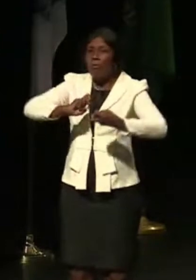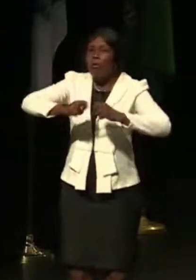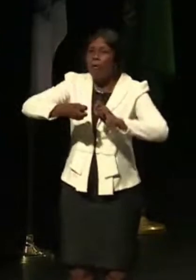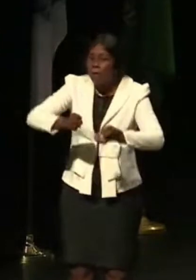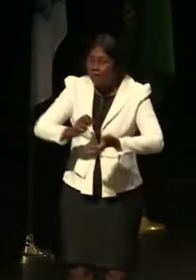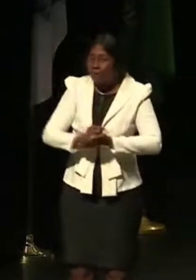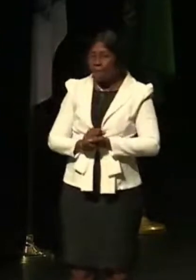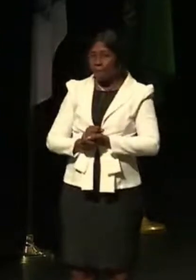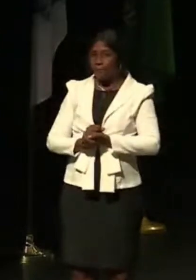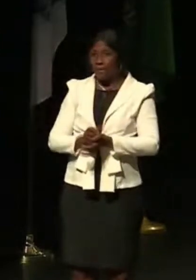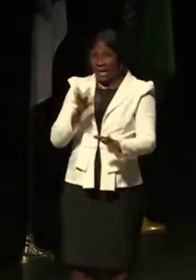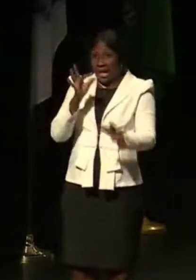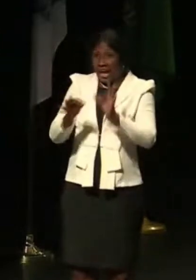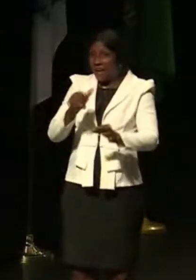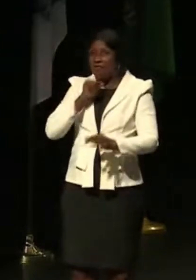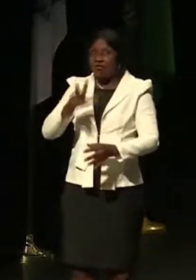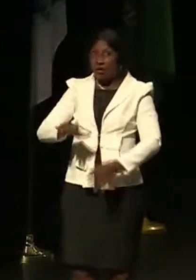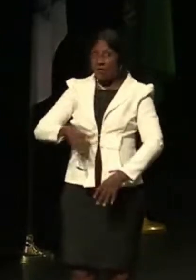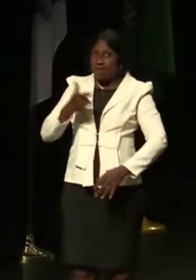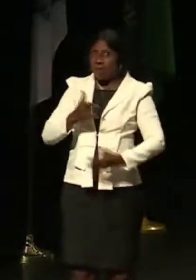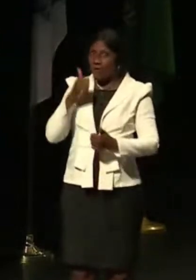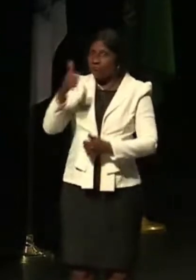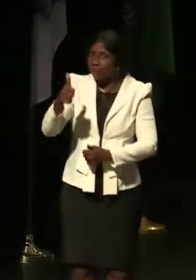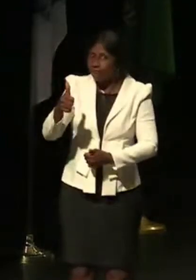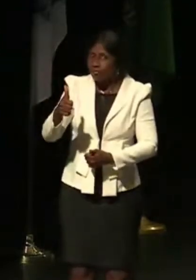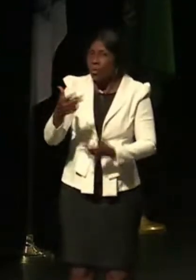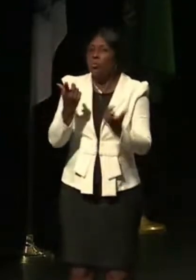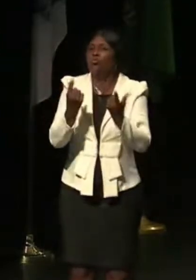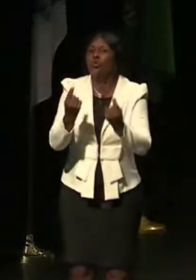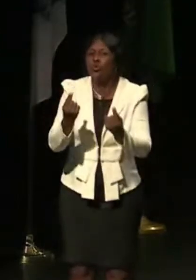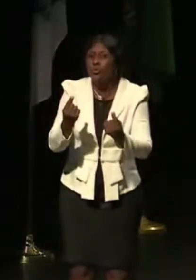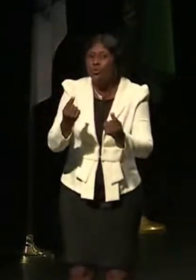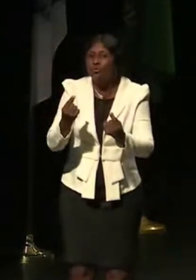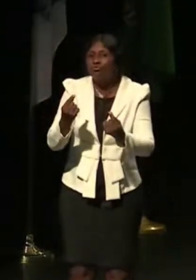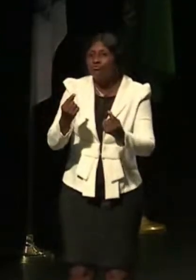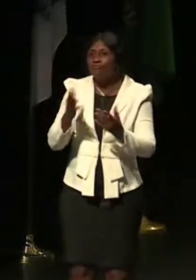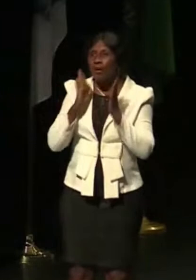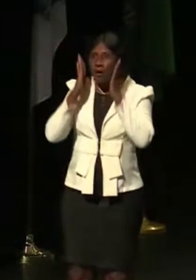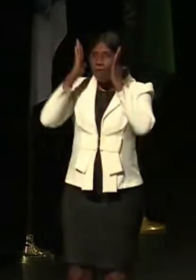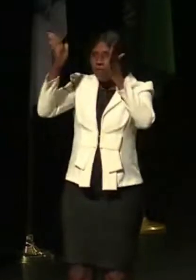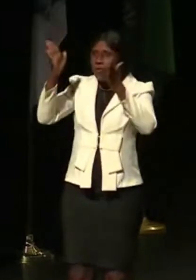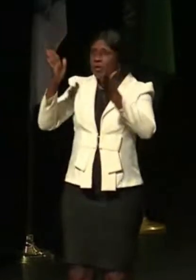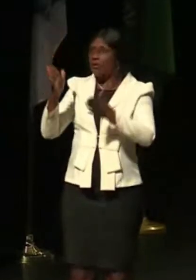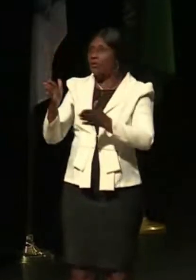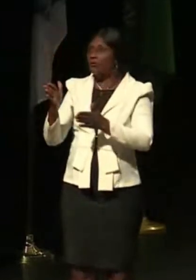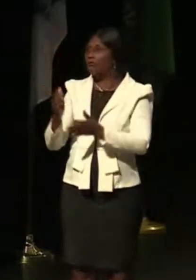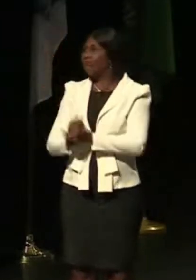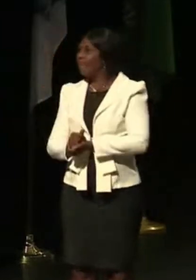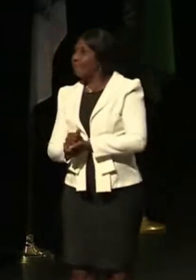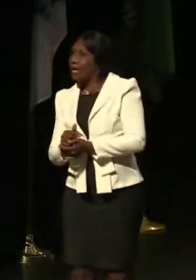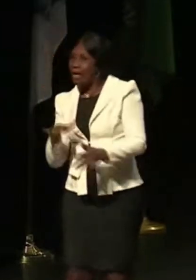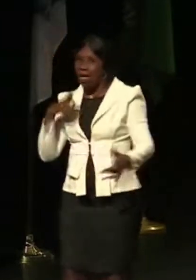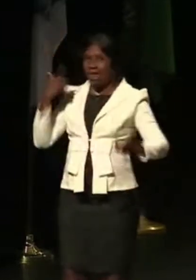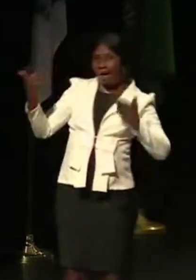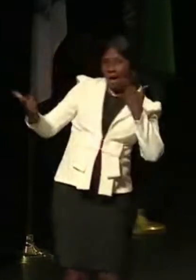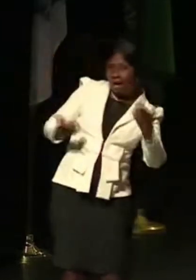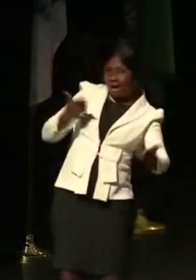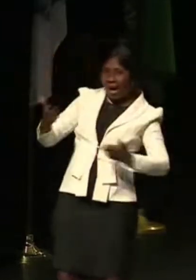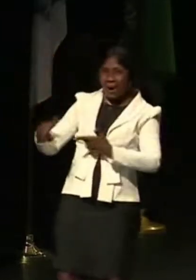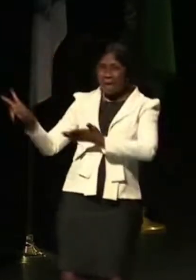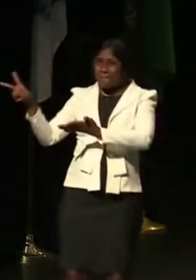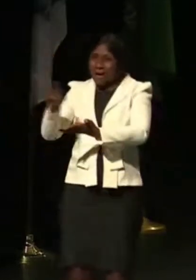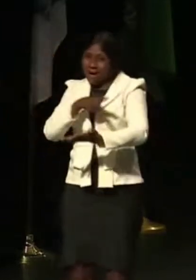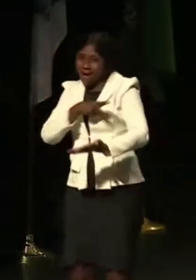of ourselves, we try to solve that problem by external stimulation. And when you look at us, it's not just that we're having